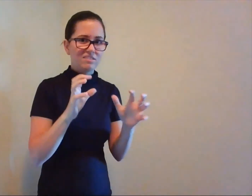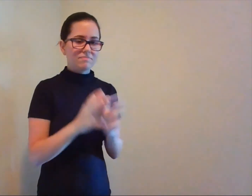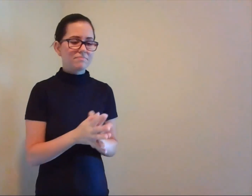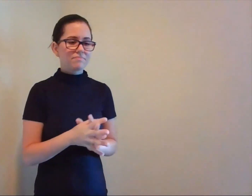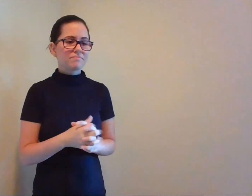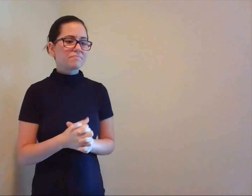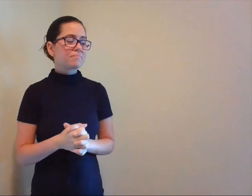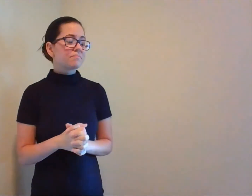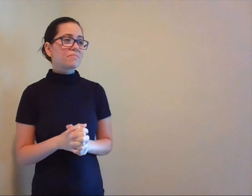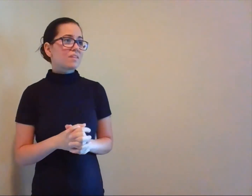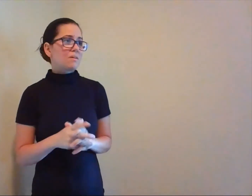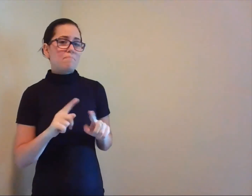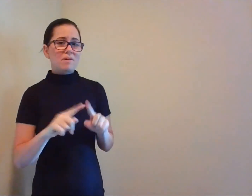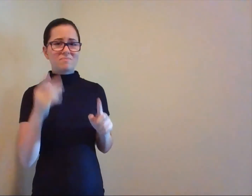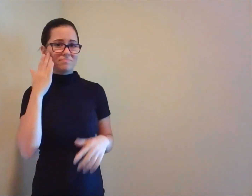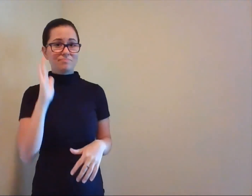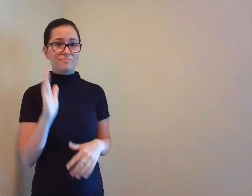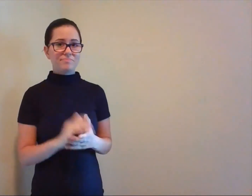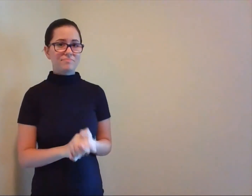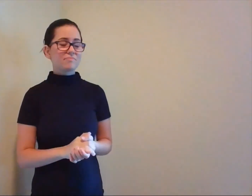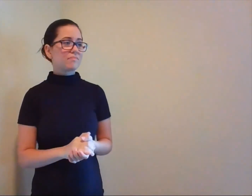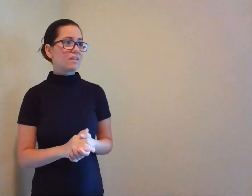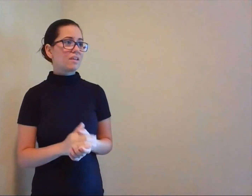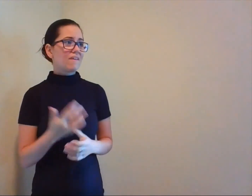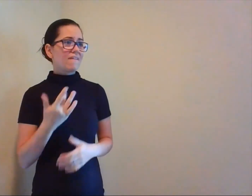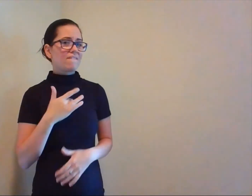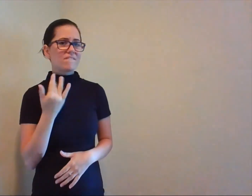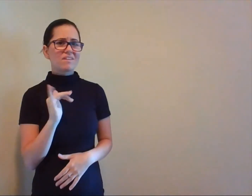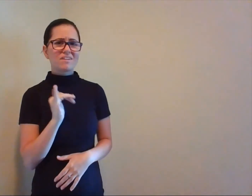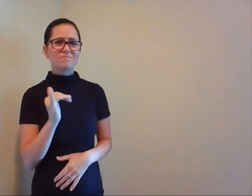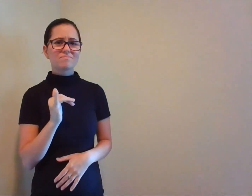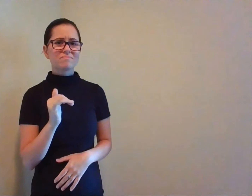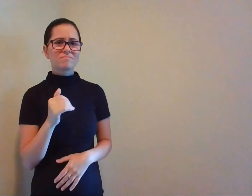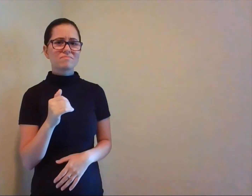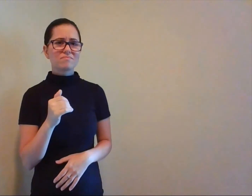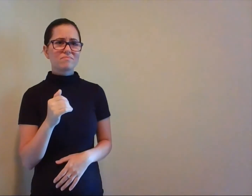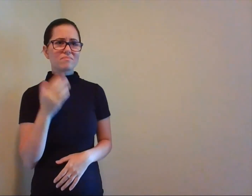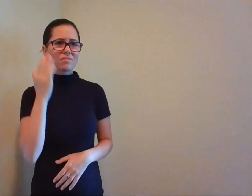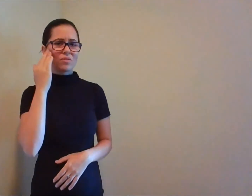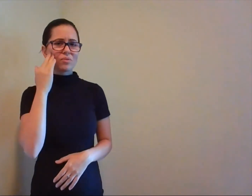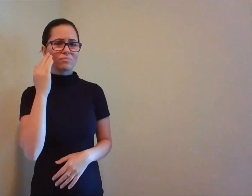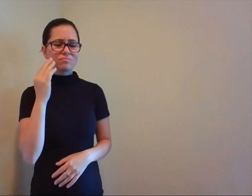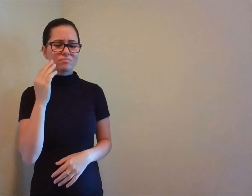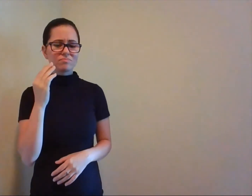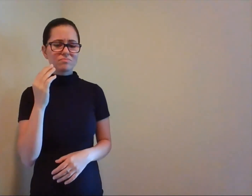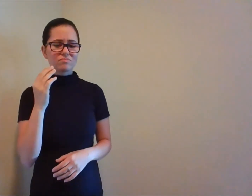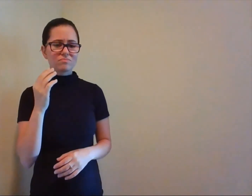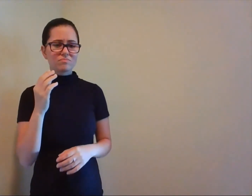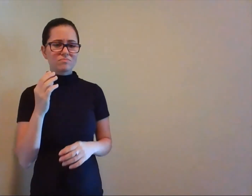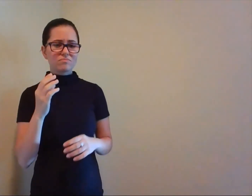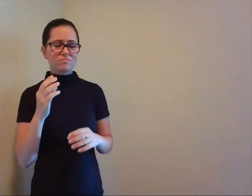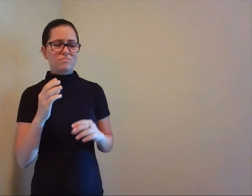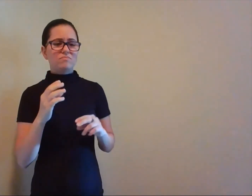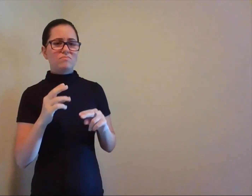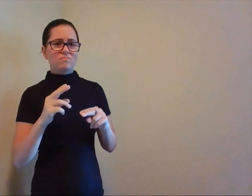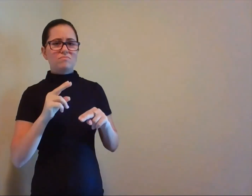zoning regulation issue. Everybody had to stop renovations, and like no one wants to buy or sell or move on this